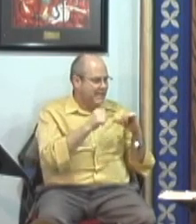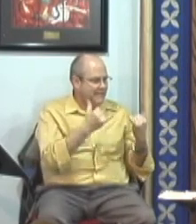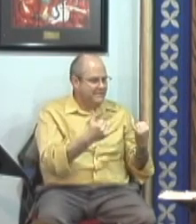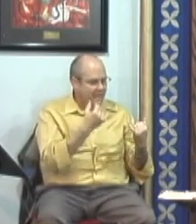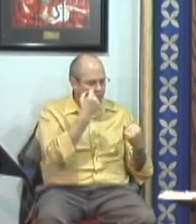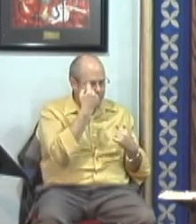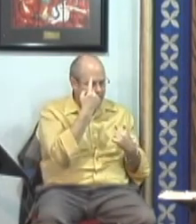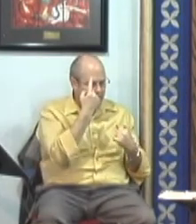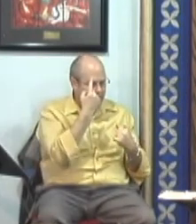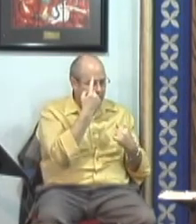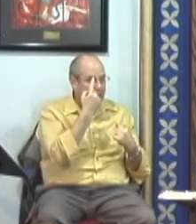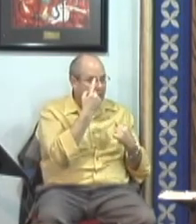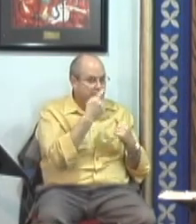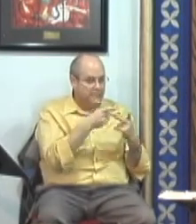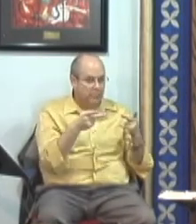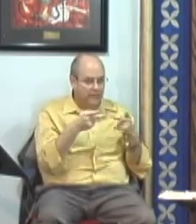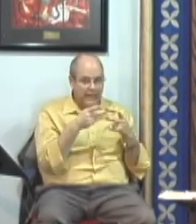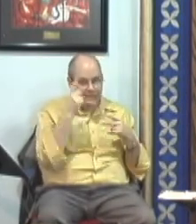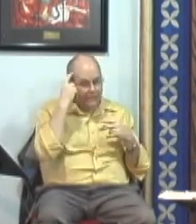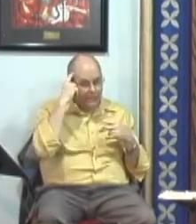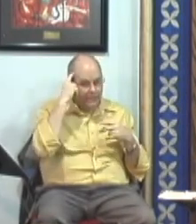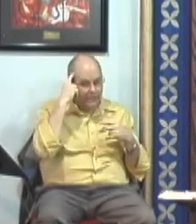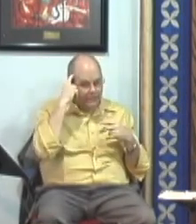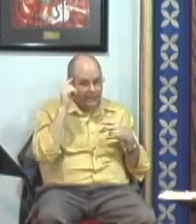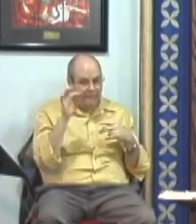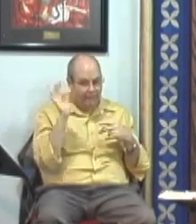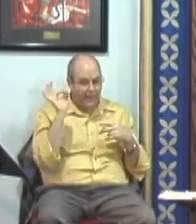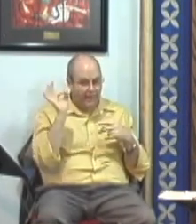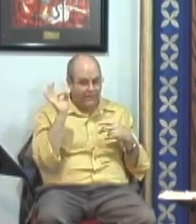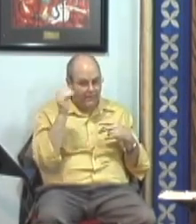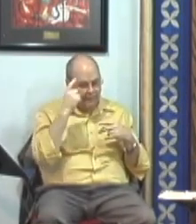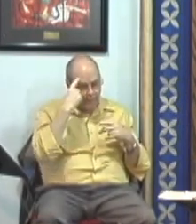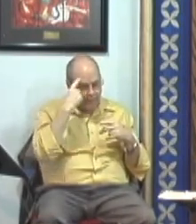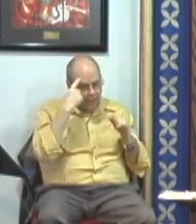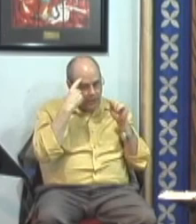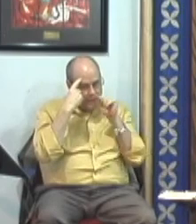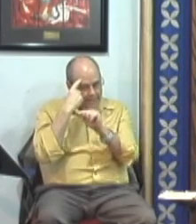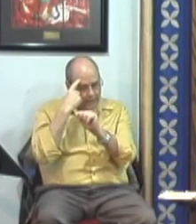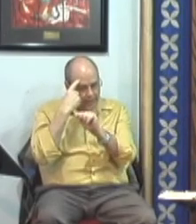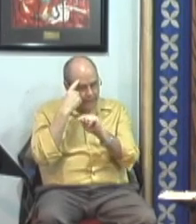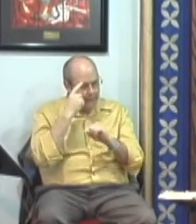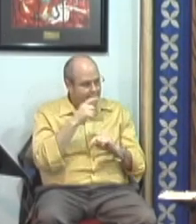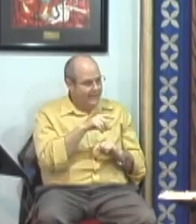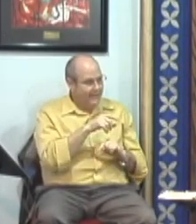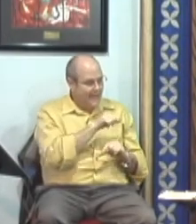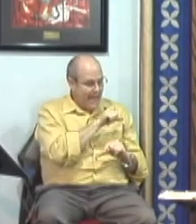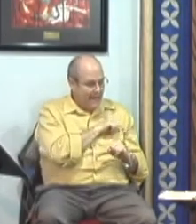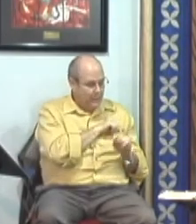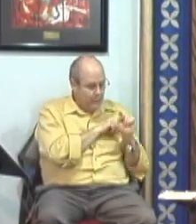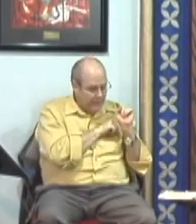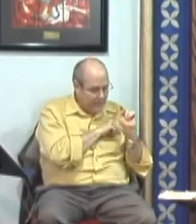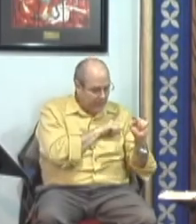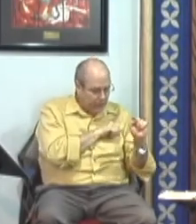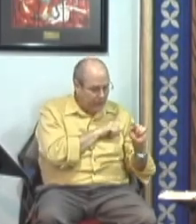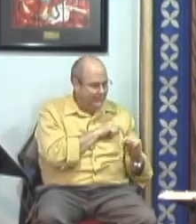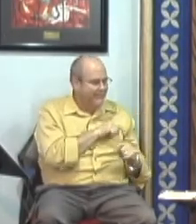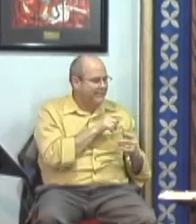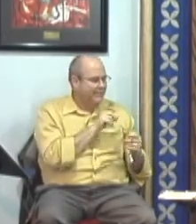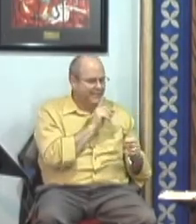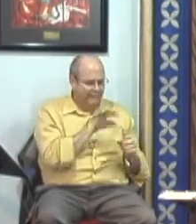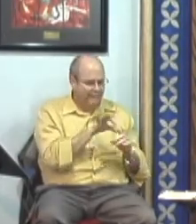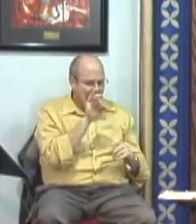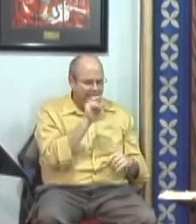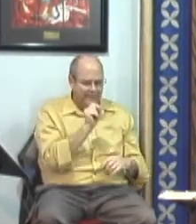understand that they actually take up space in the brain. They can actually locate. You have a memory, it's here. You have an attitude, it's here. They can